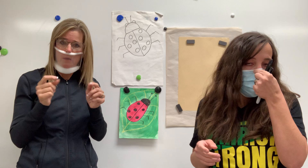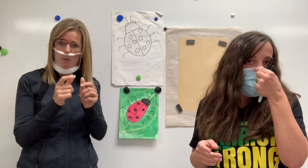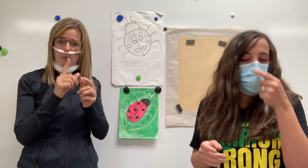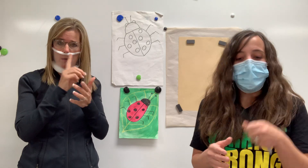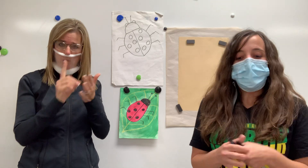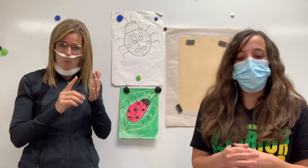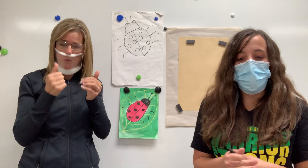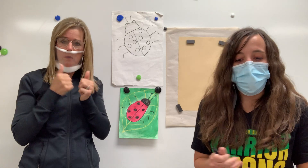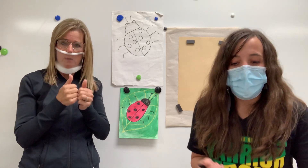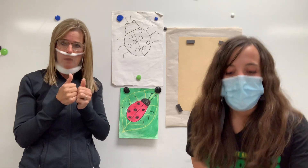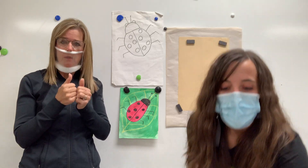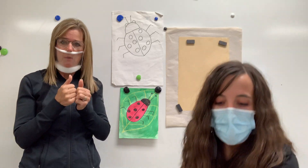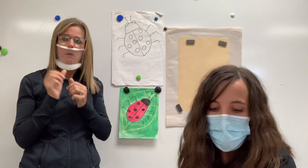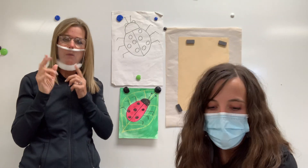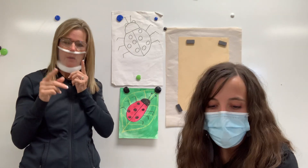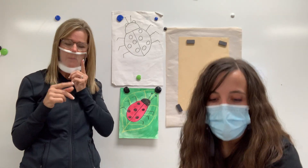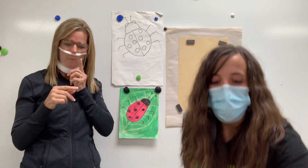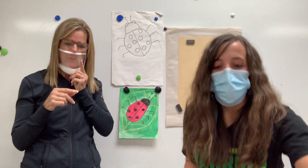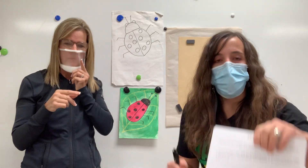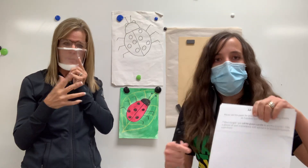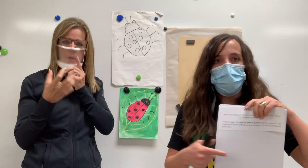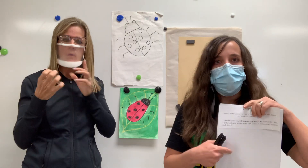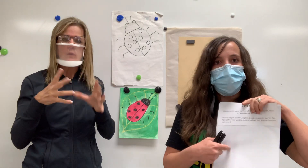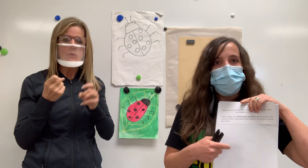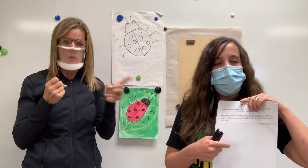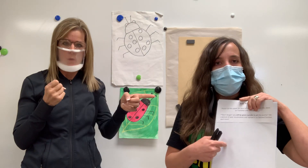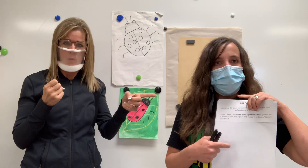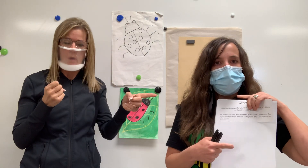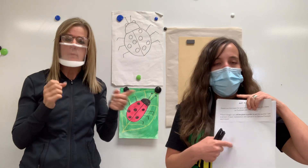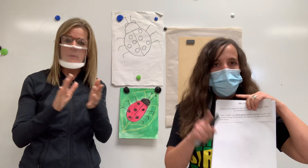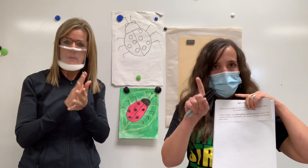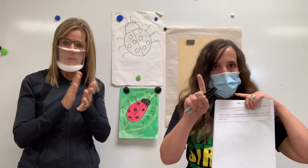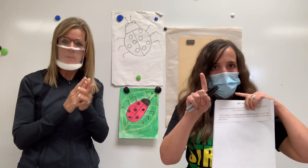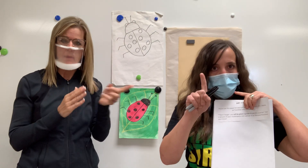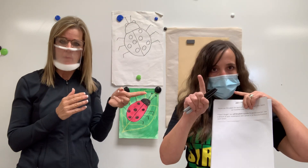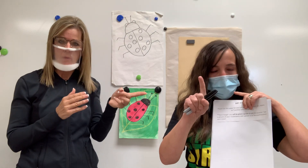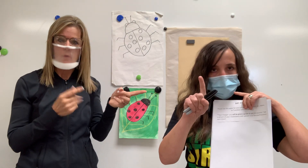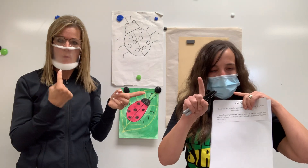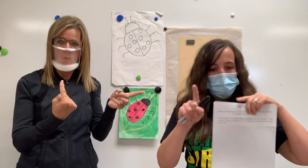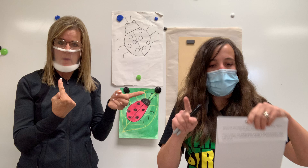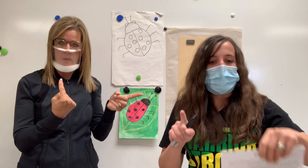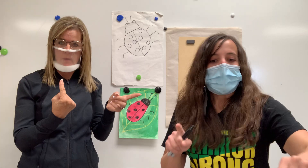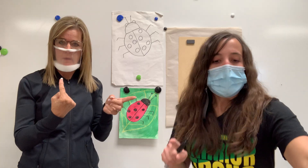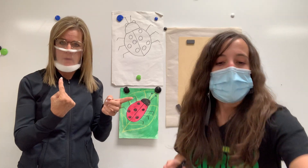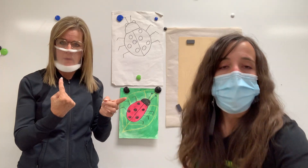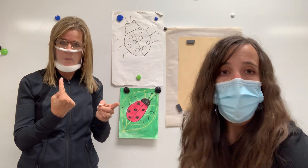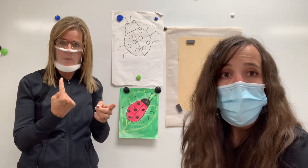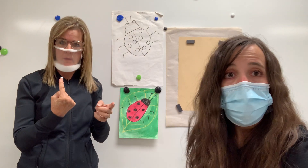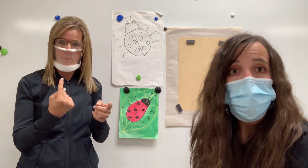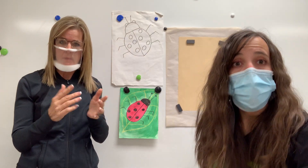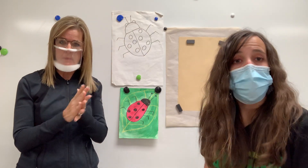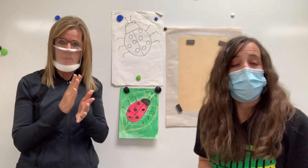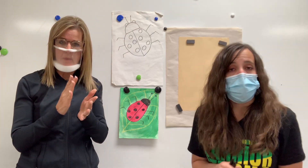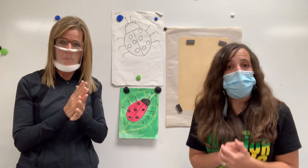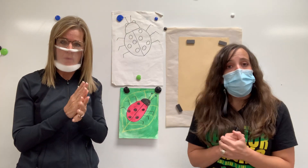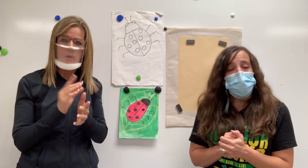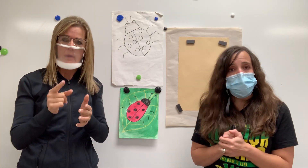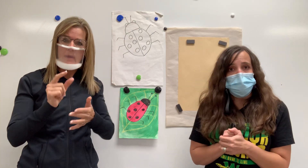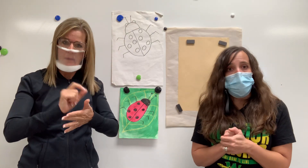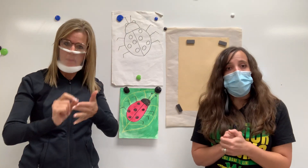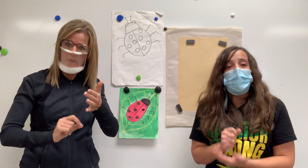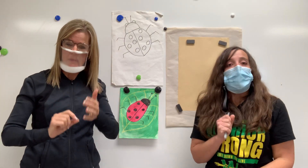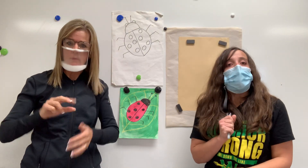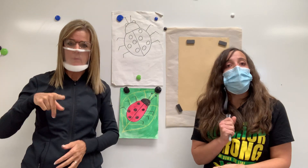together, okay? So I want you to get one piece of this paper, one piece, and your pencil. You were given